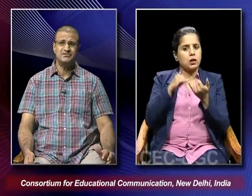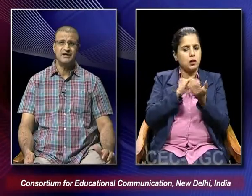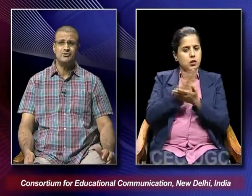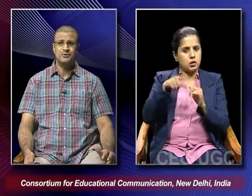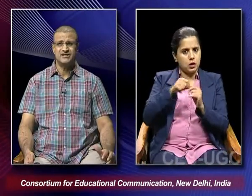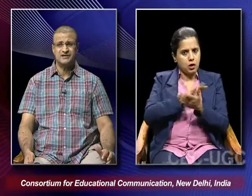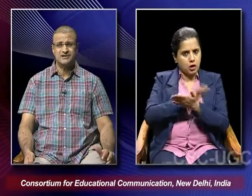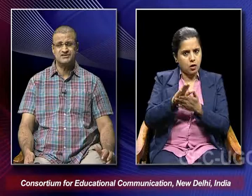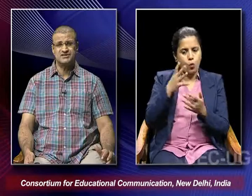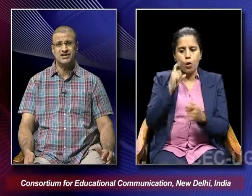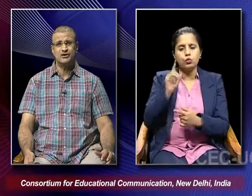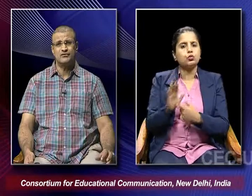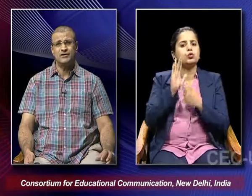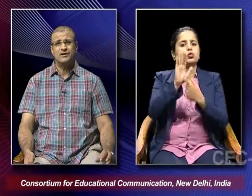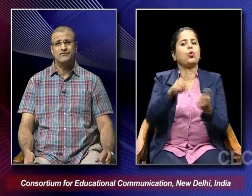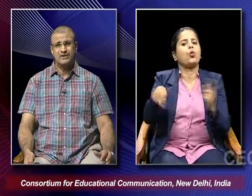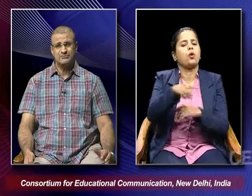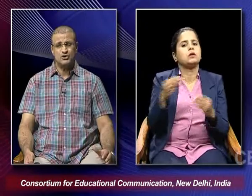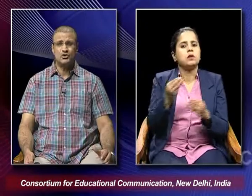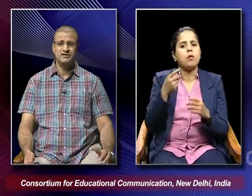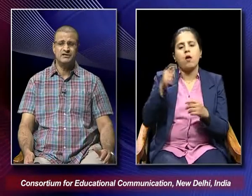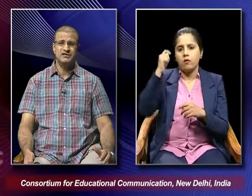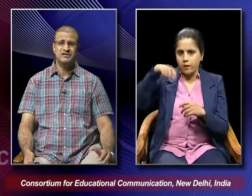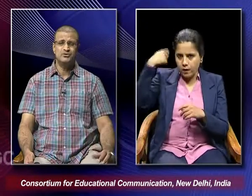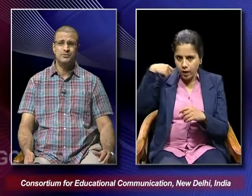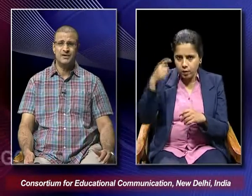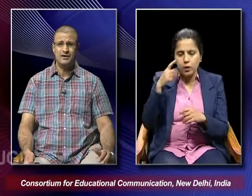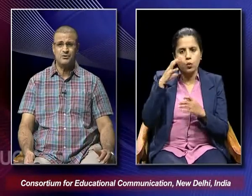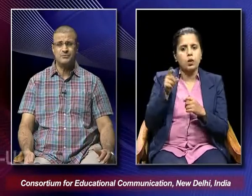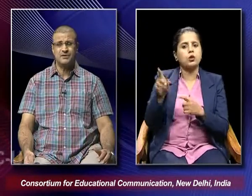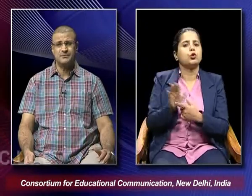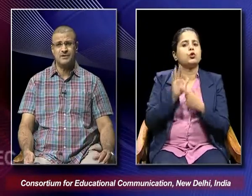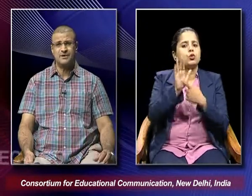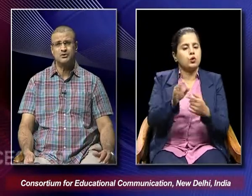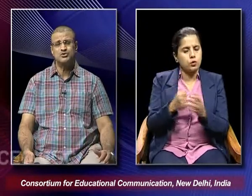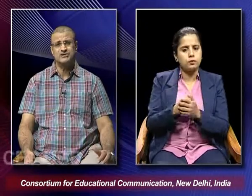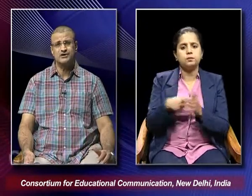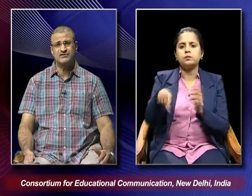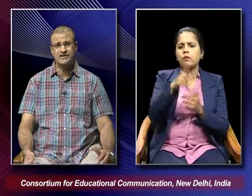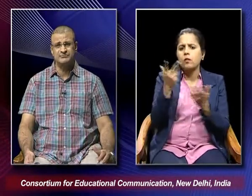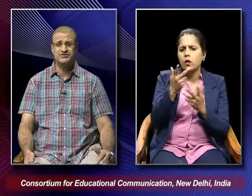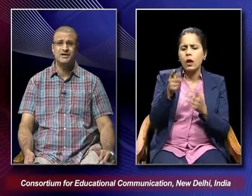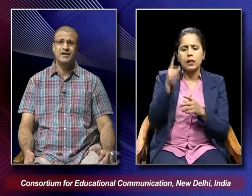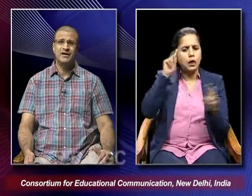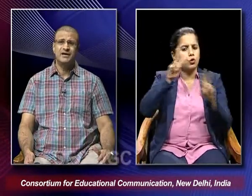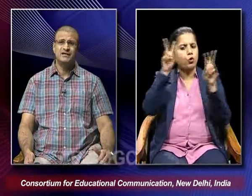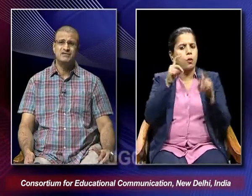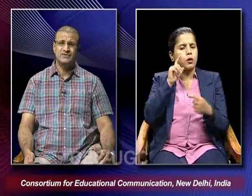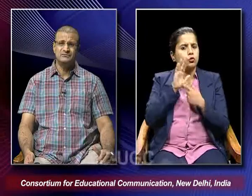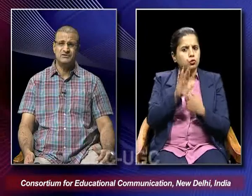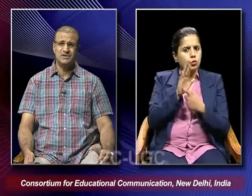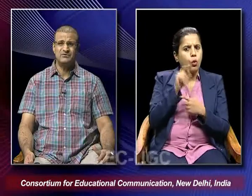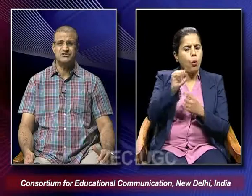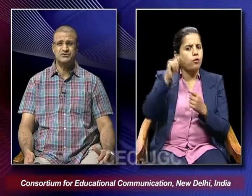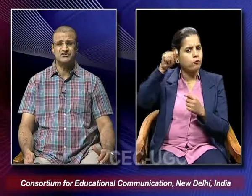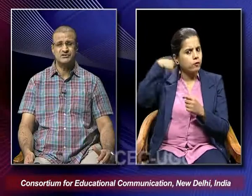way tried to project such kind of films, or he tried to bring about those kind of themes in his